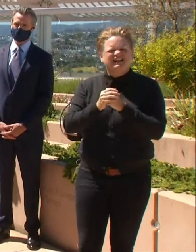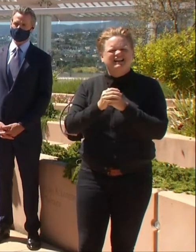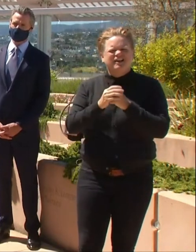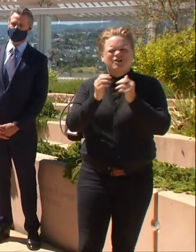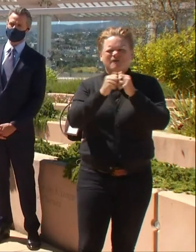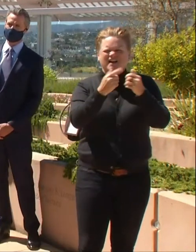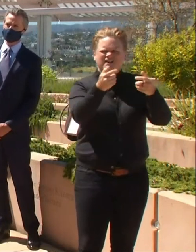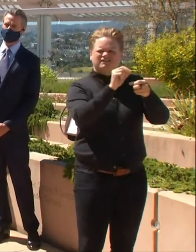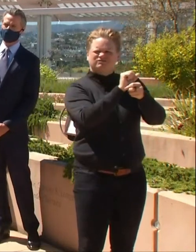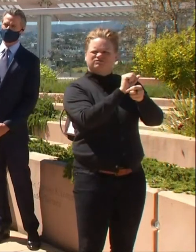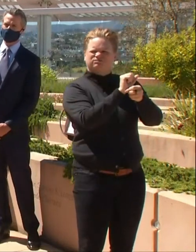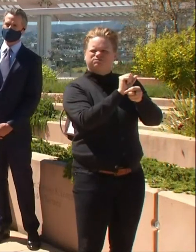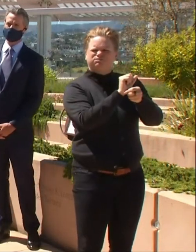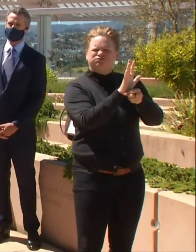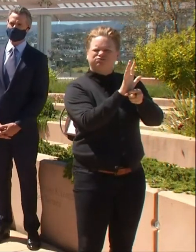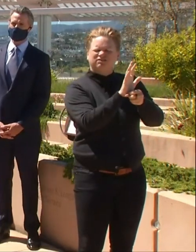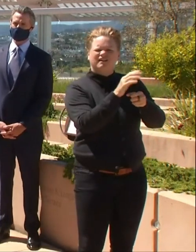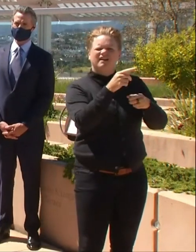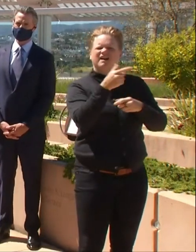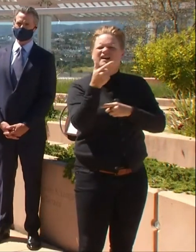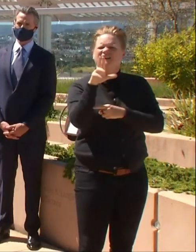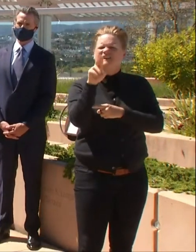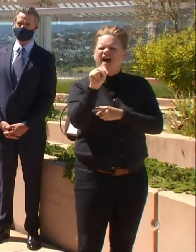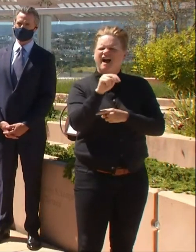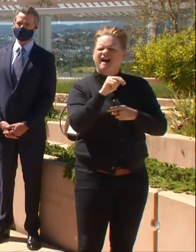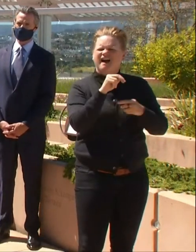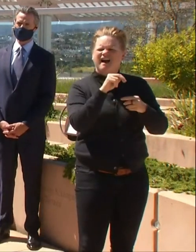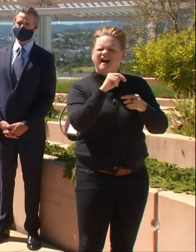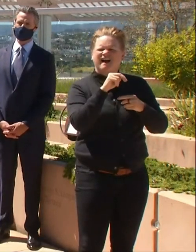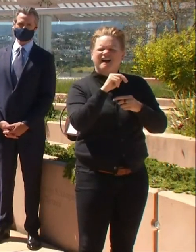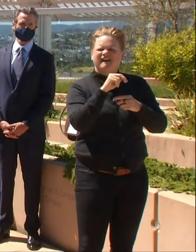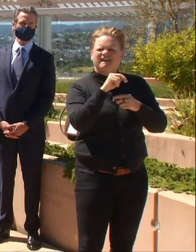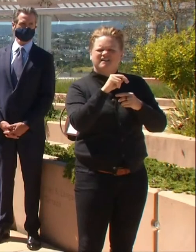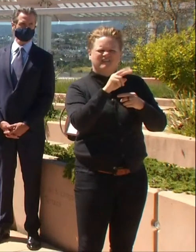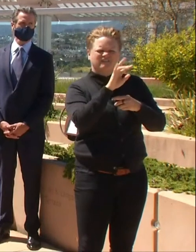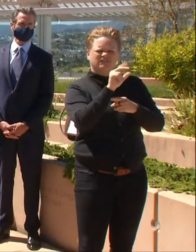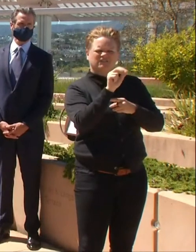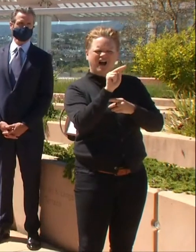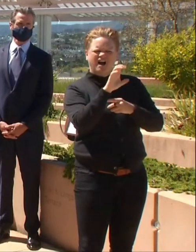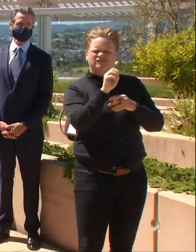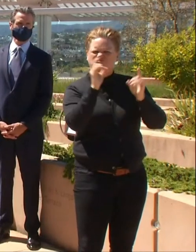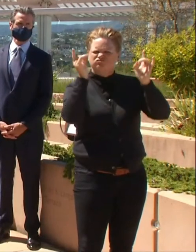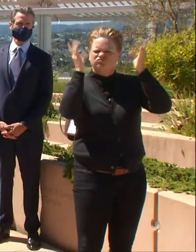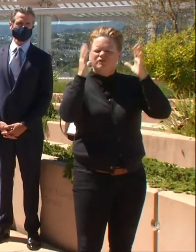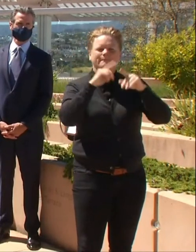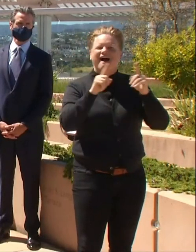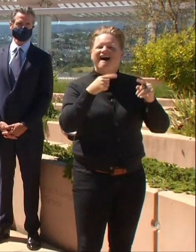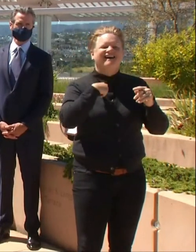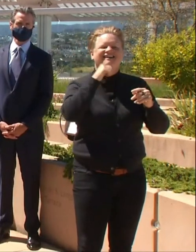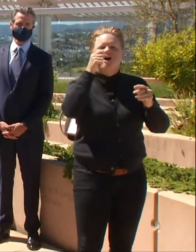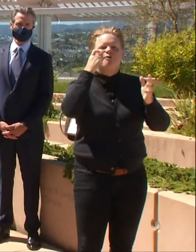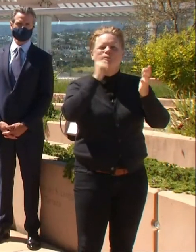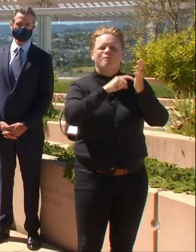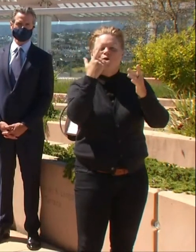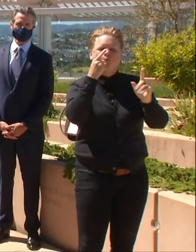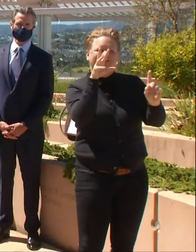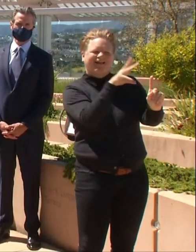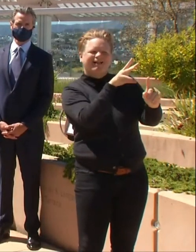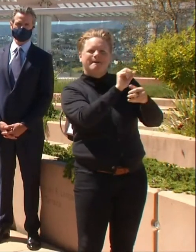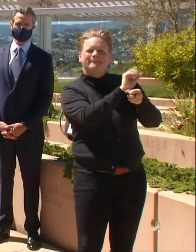mass shootings on the news so much, so there was an impression that gun violence was actually better last year, and unfortunately, we